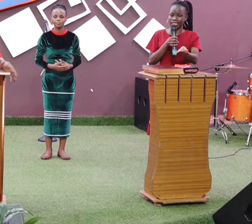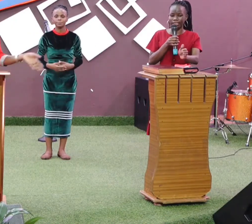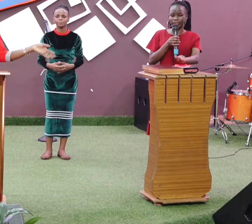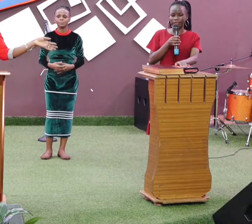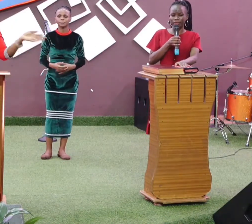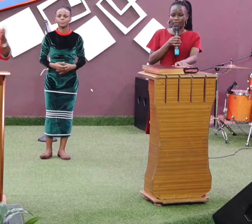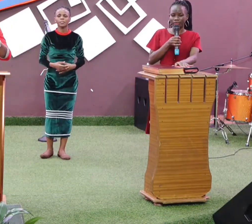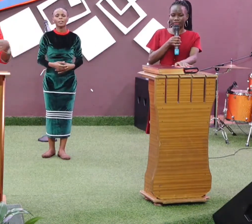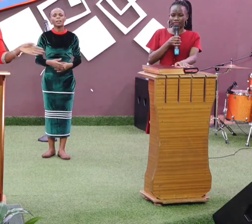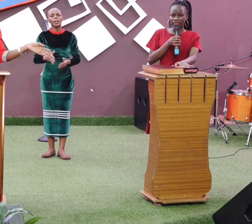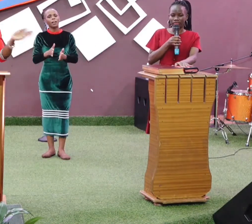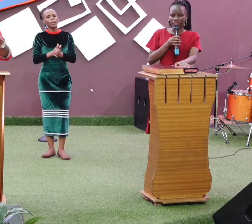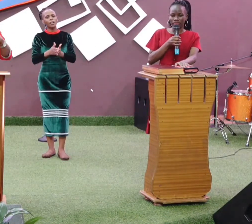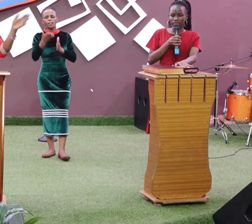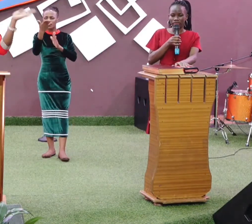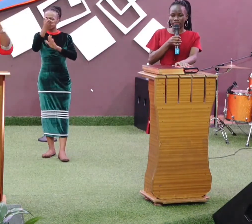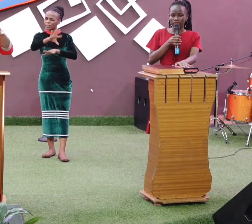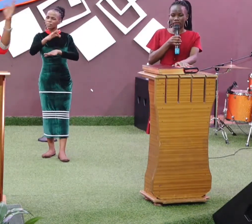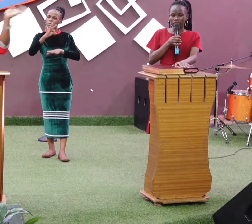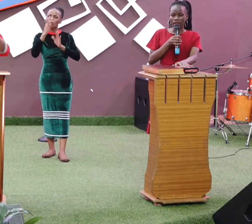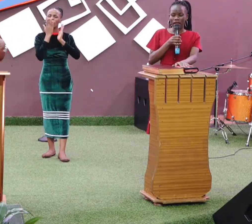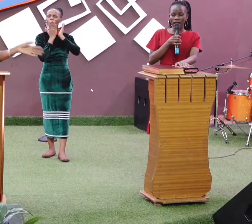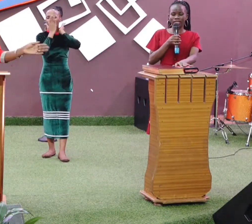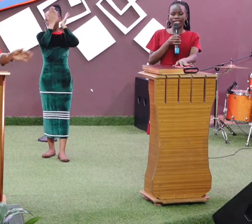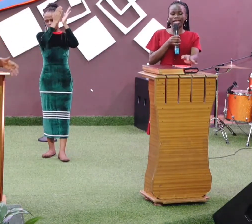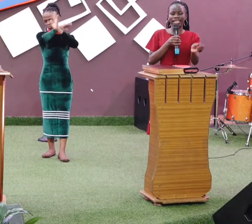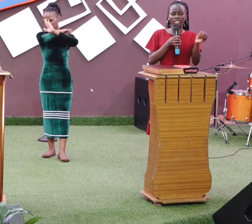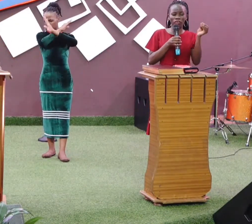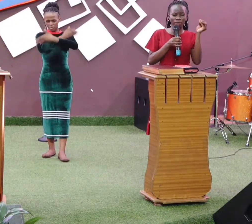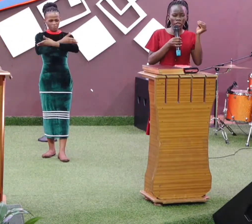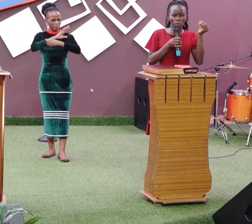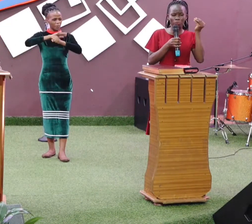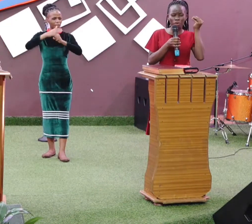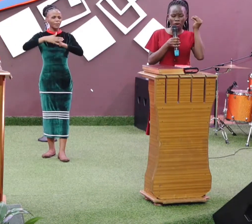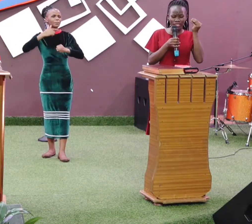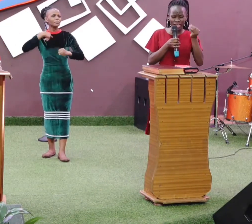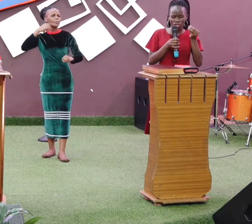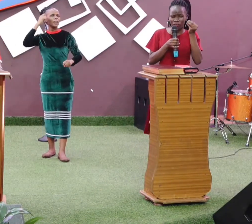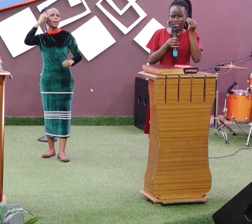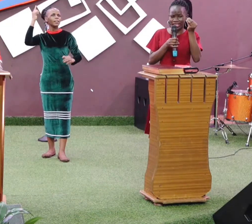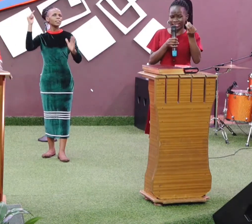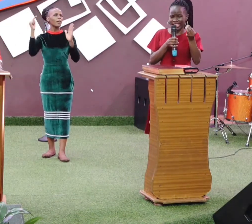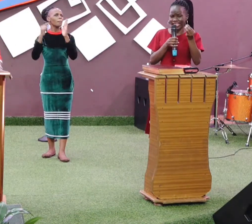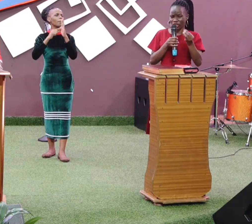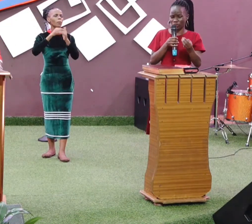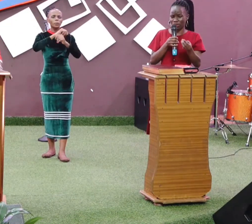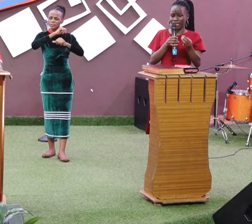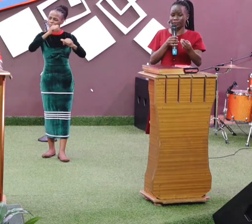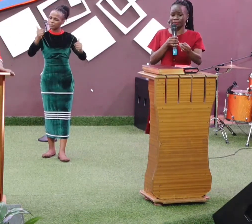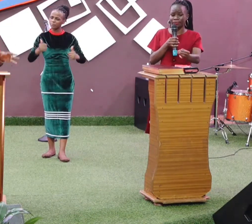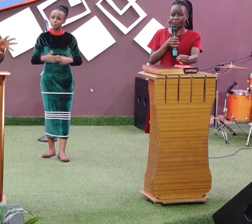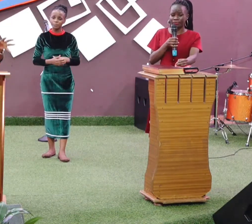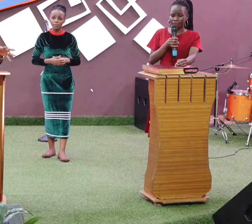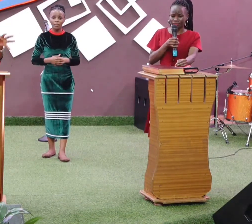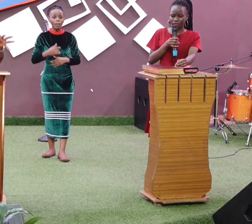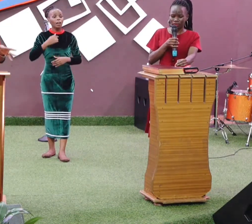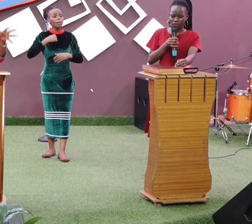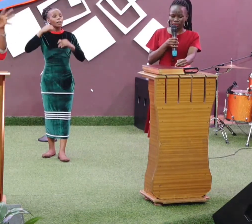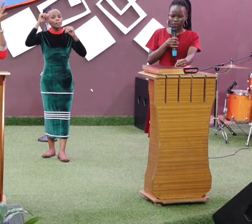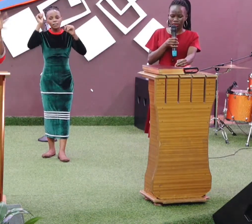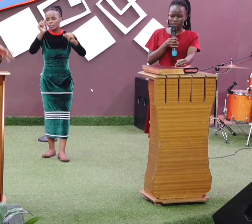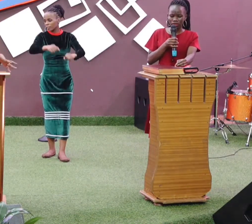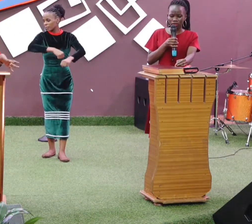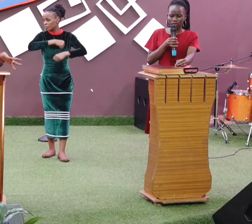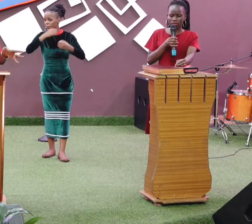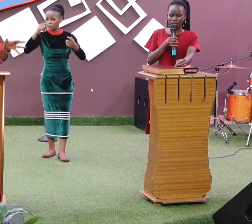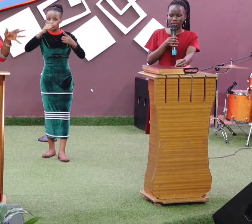announced dead. And the death of Bishop brought a lot of understanding to me. Sisobola kukiriza